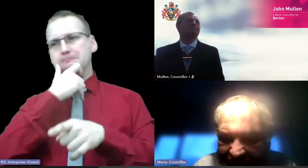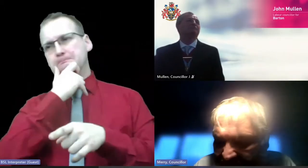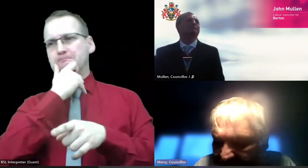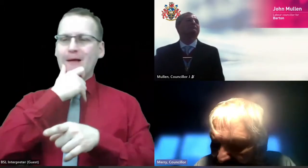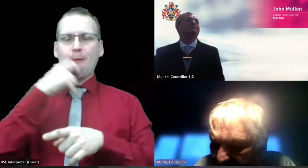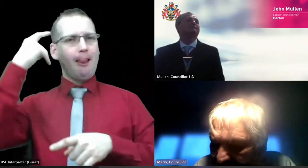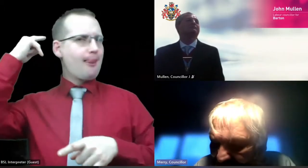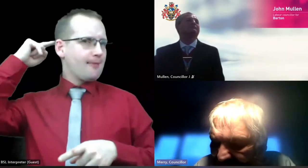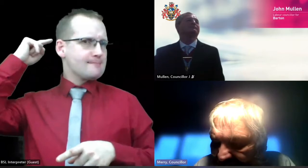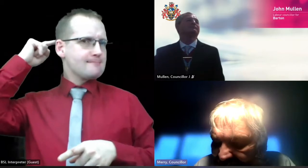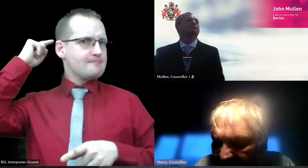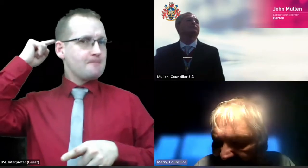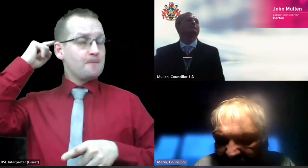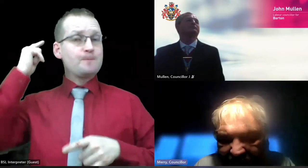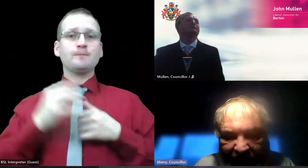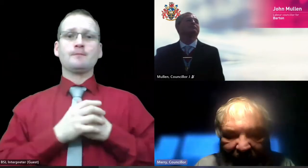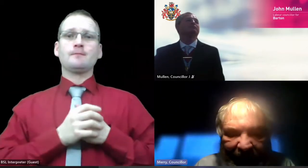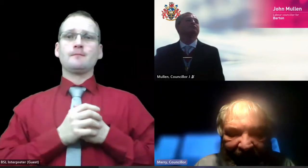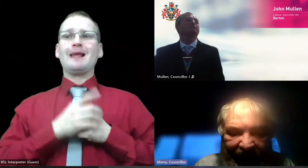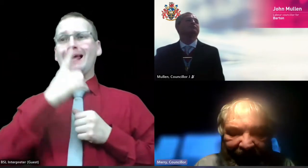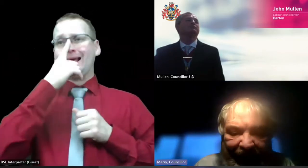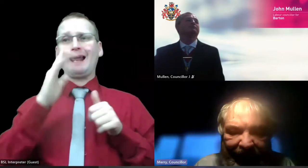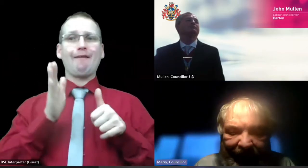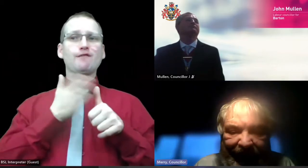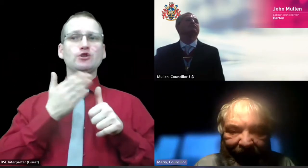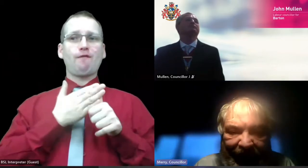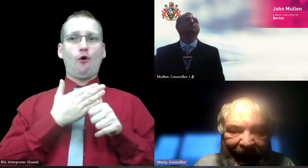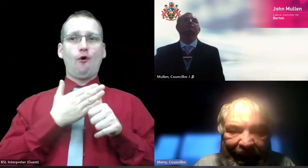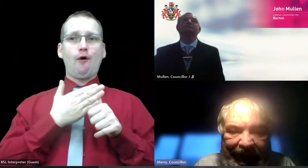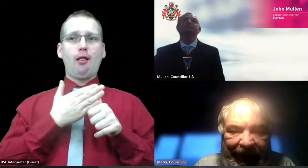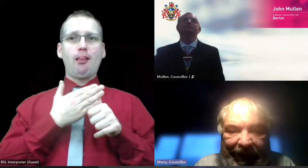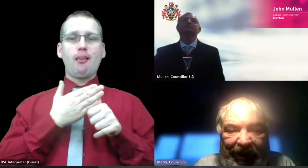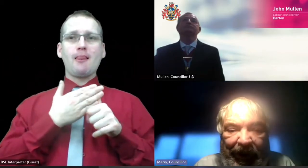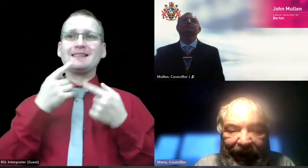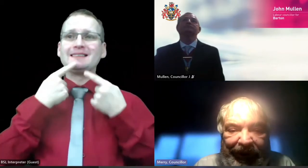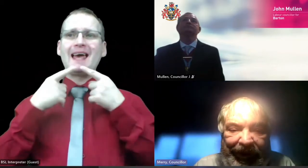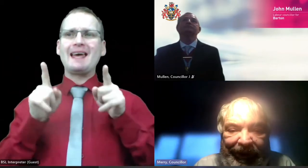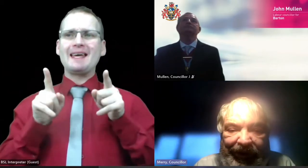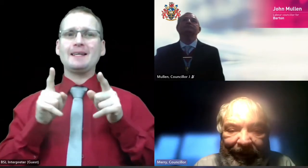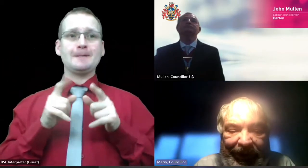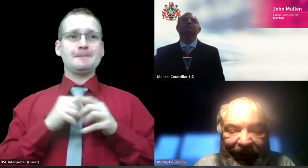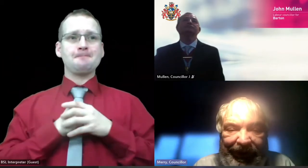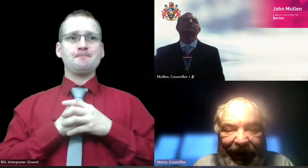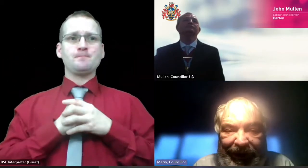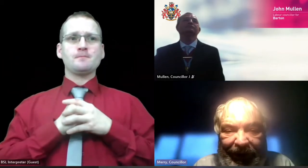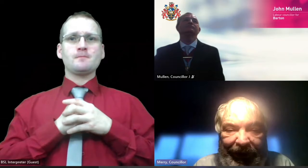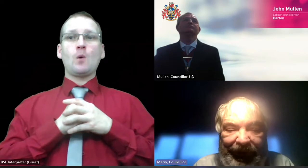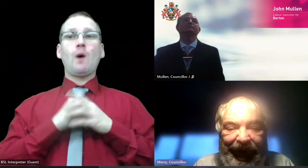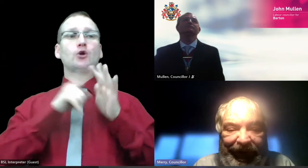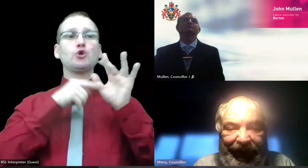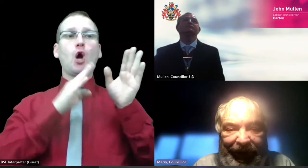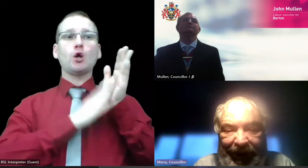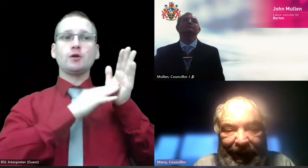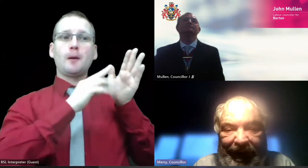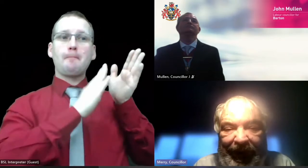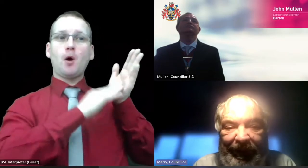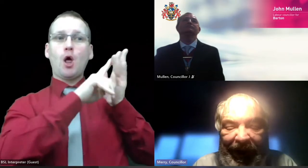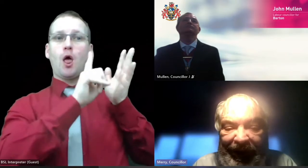in mind. Can I first of all point out to us all, whilst John Mullen is taking